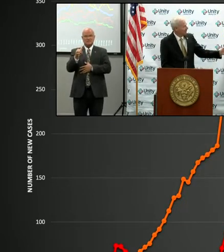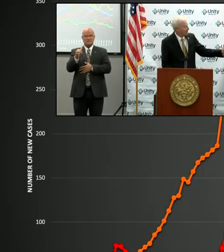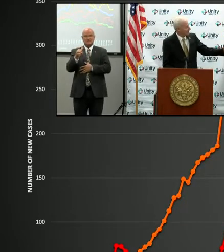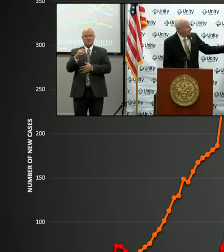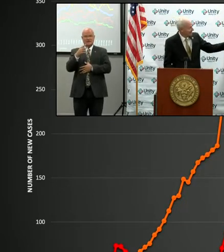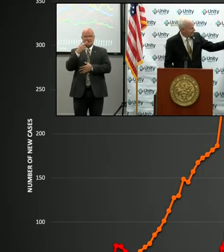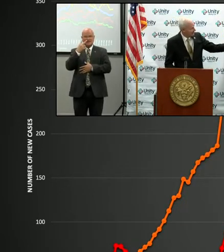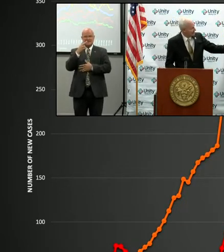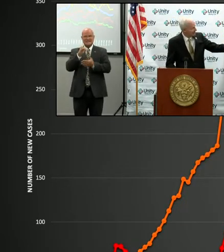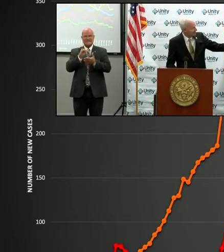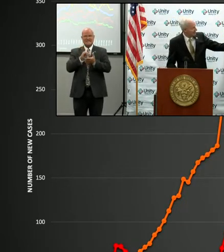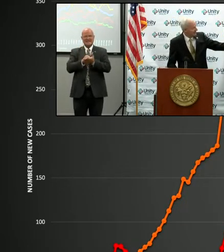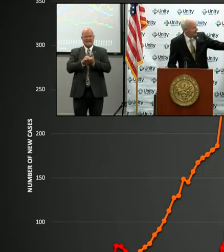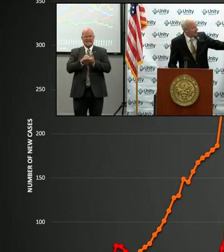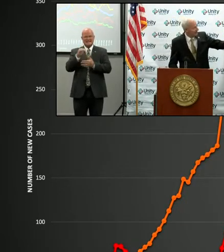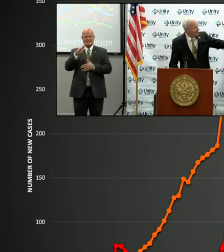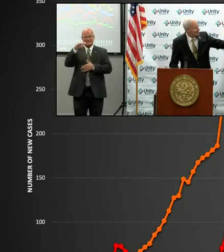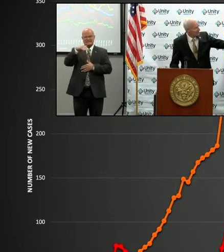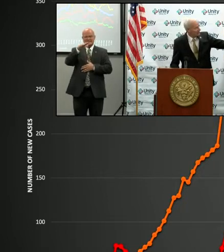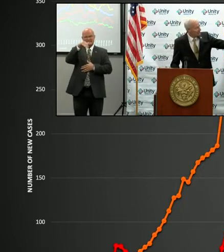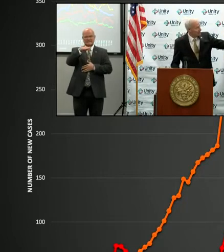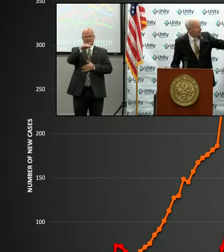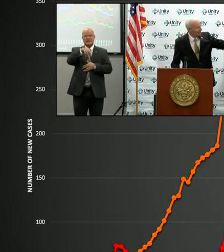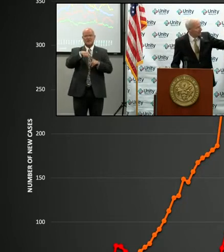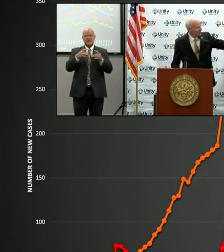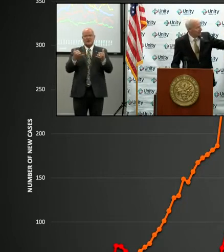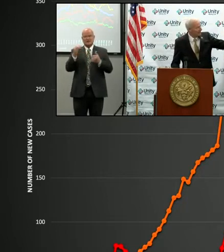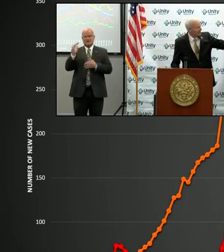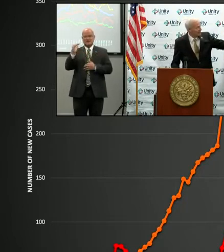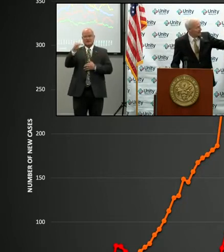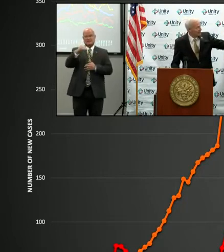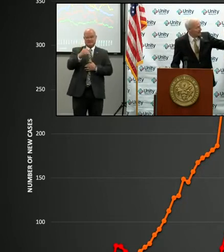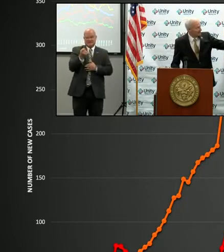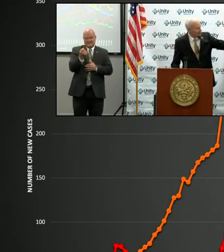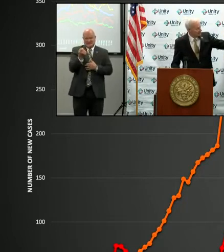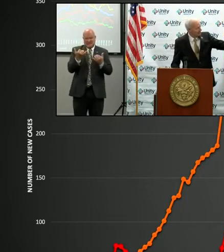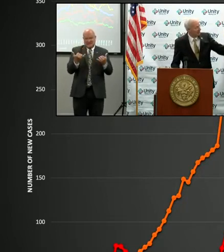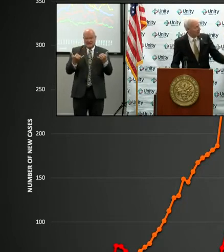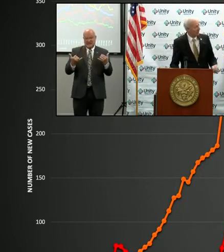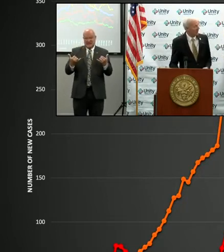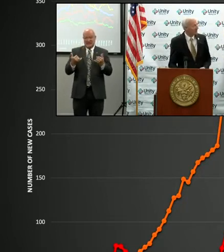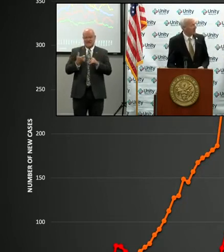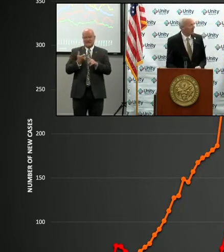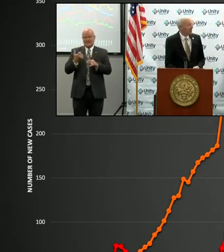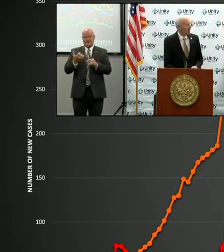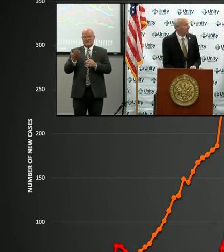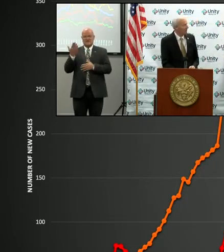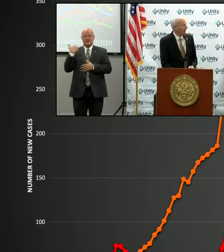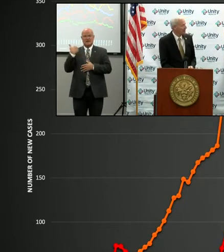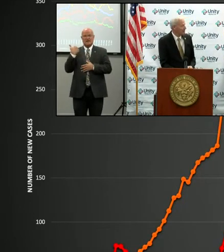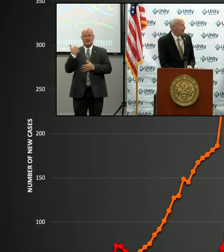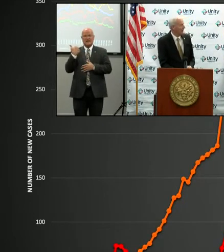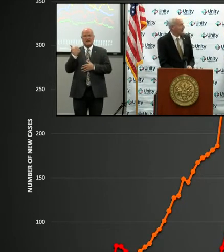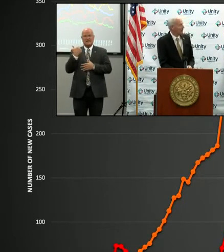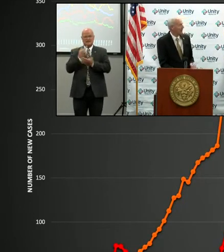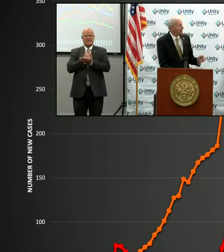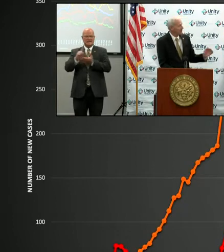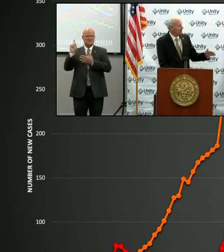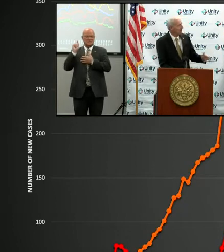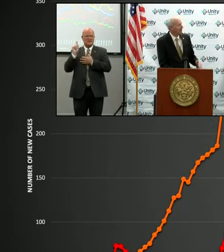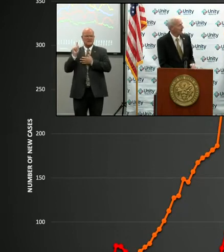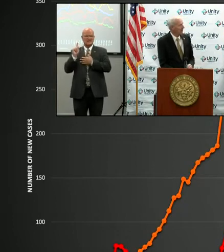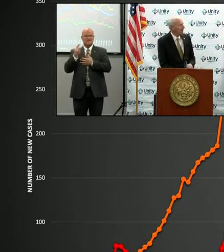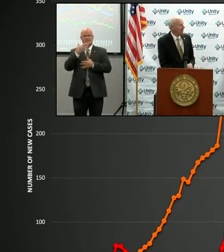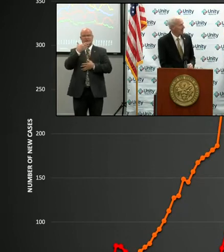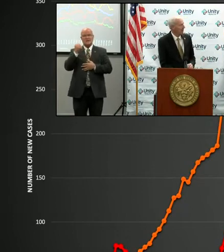and you can see that is up and down, but it's also a little bit down from the last week. So that's